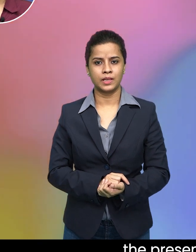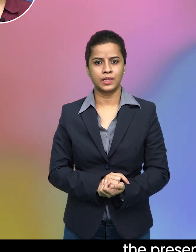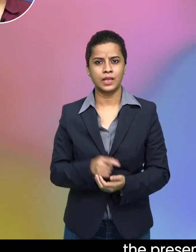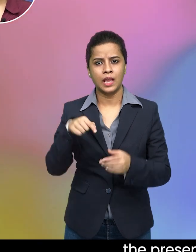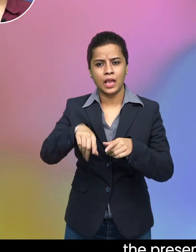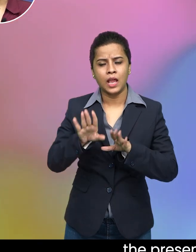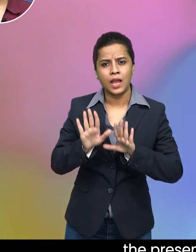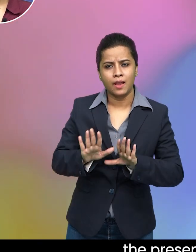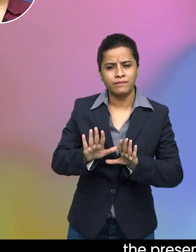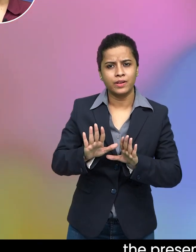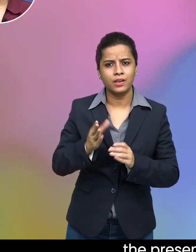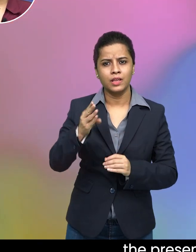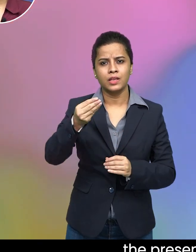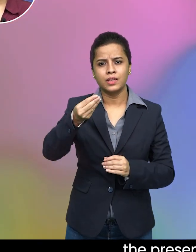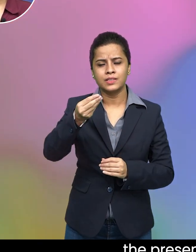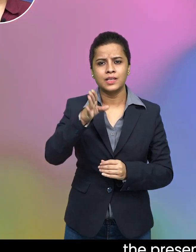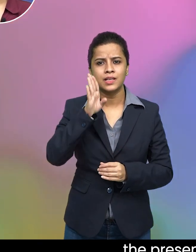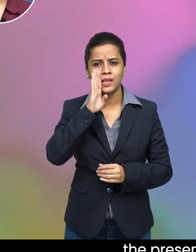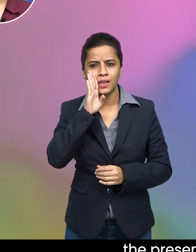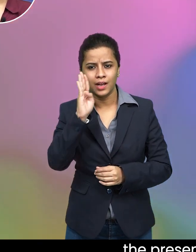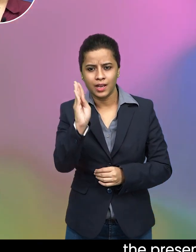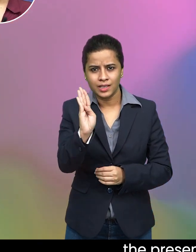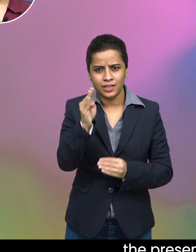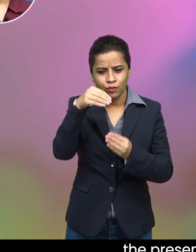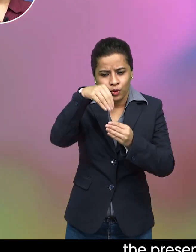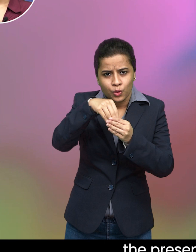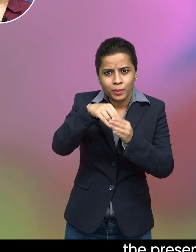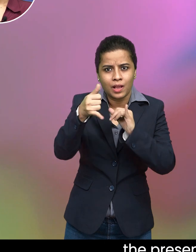presence of starch in leaves.